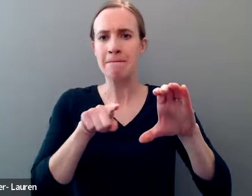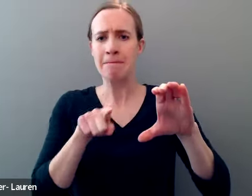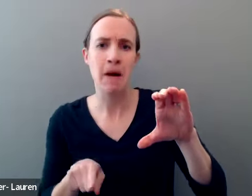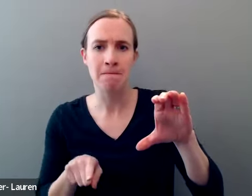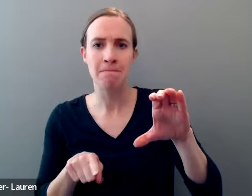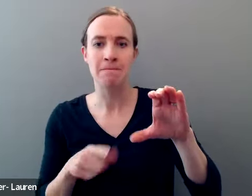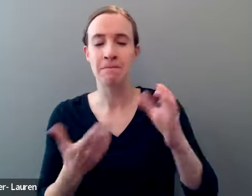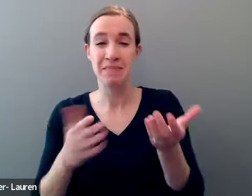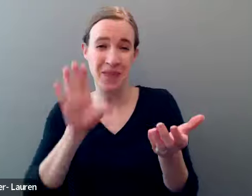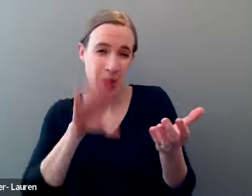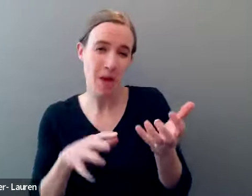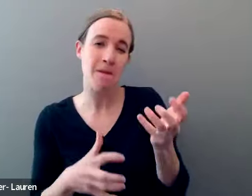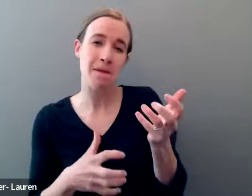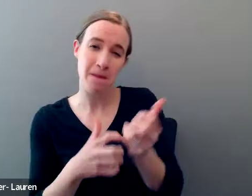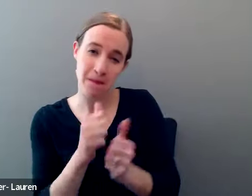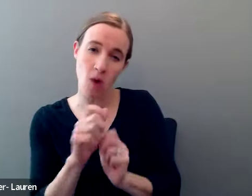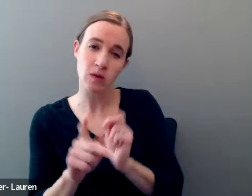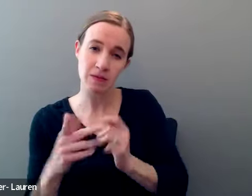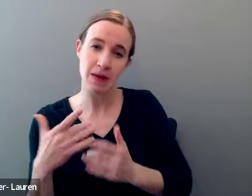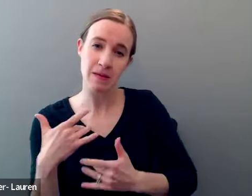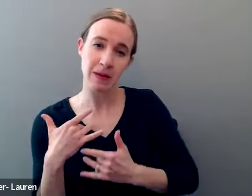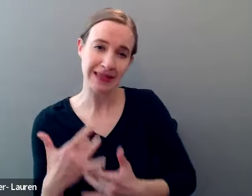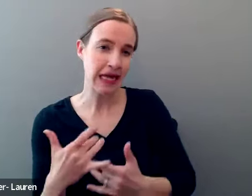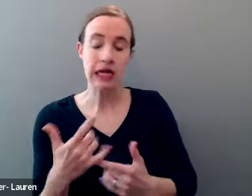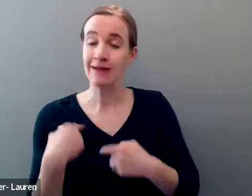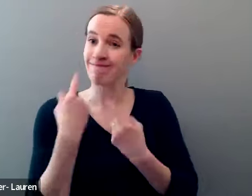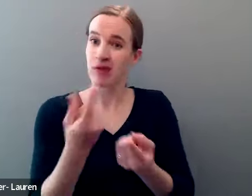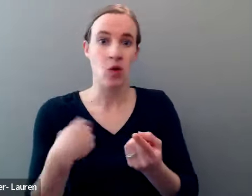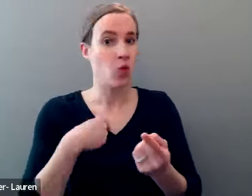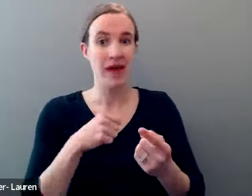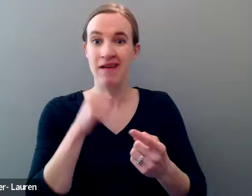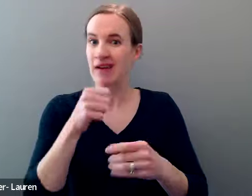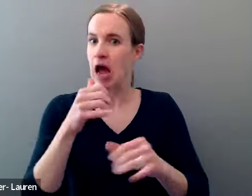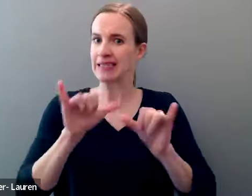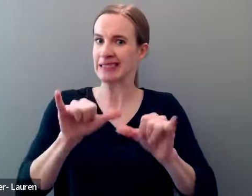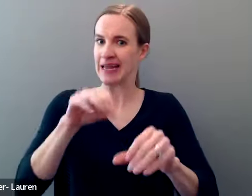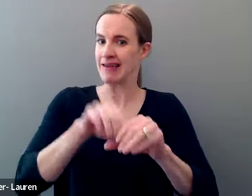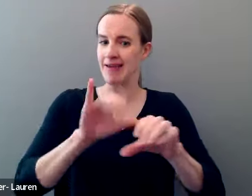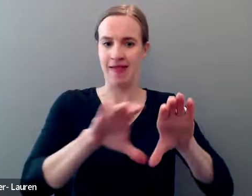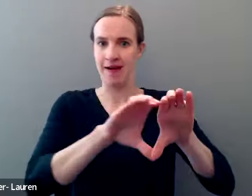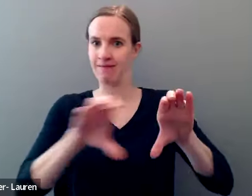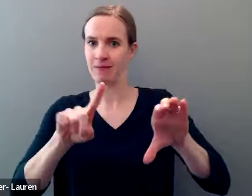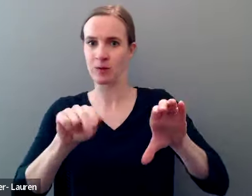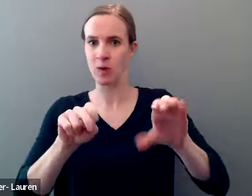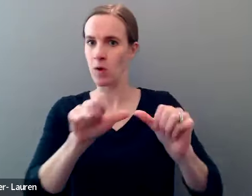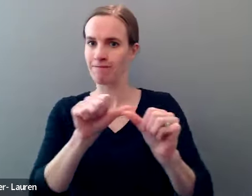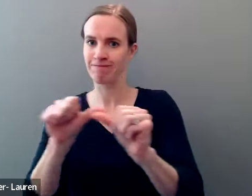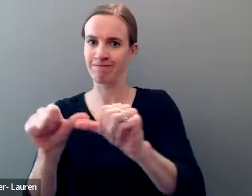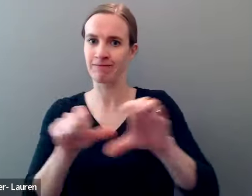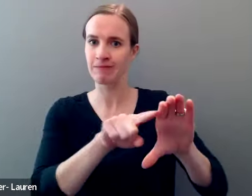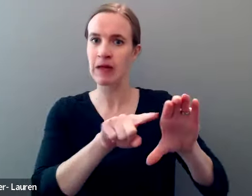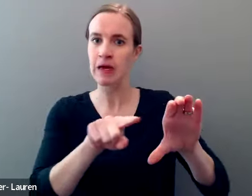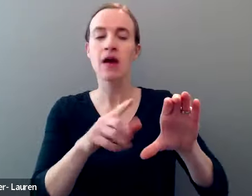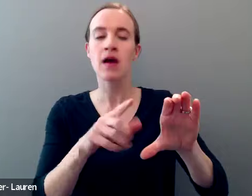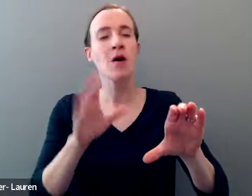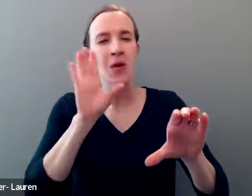people in general right now, have not been in our zones consistently lately. And we're never always in our zones,